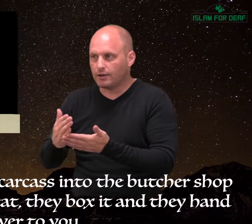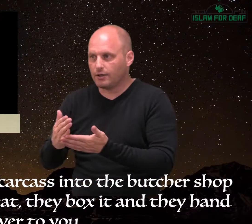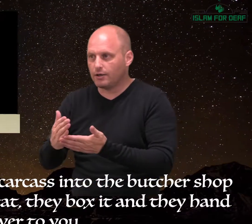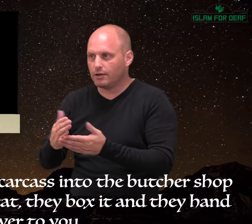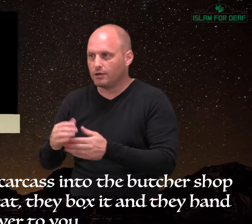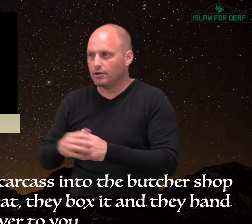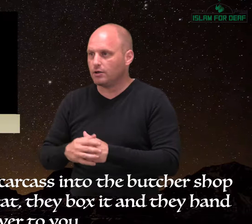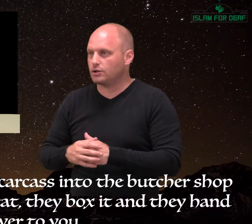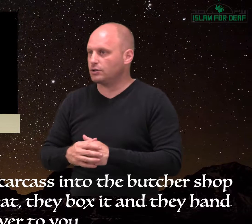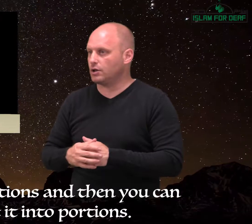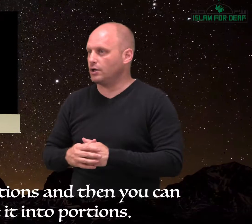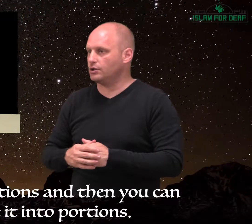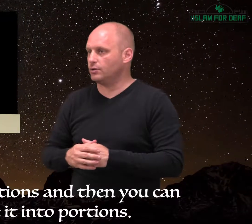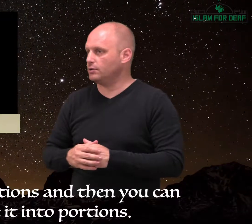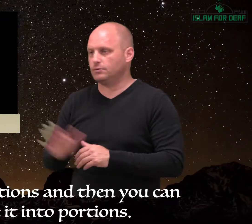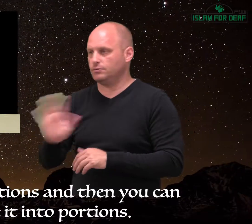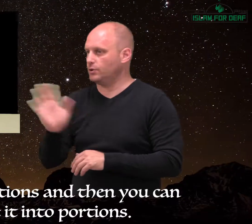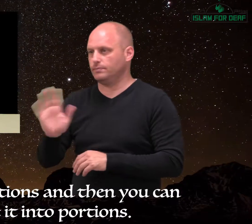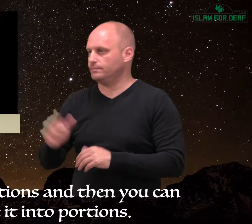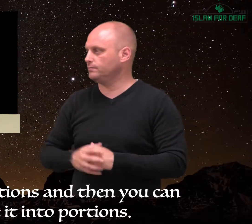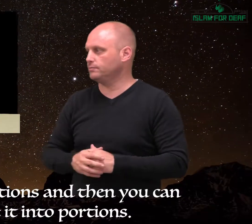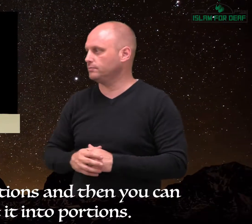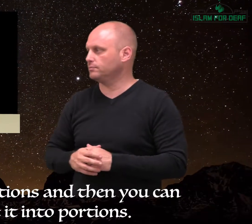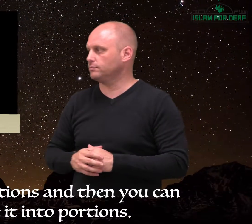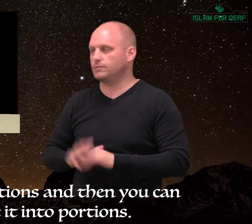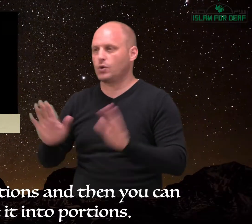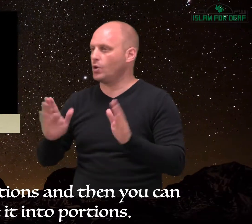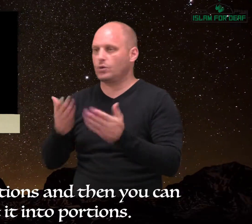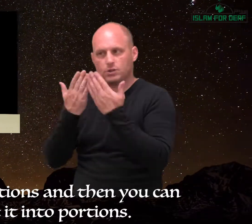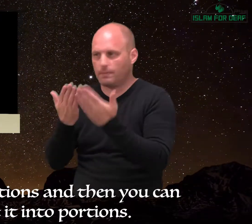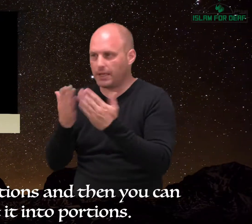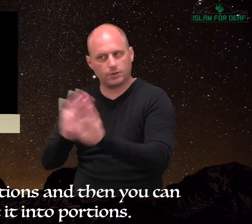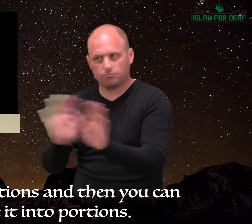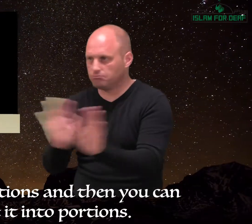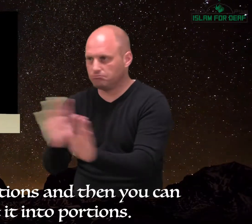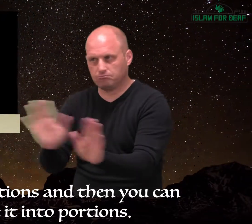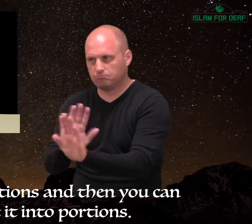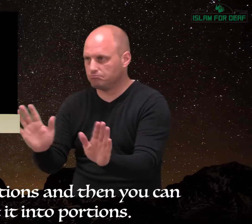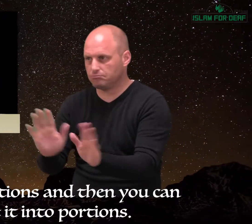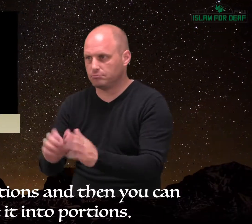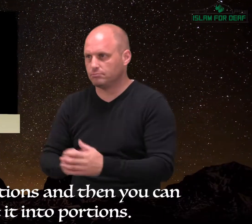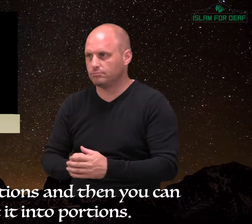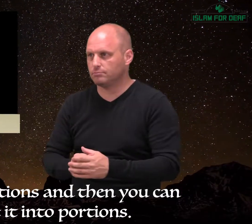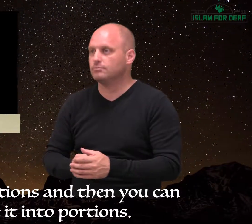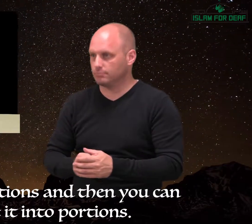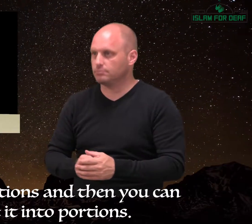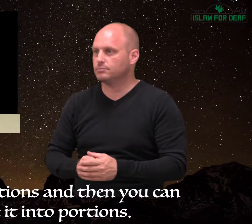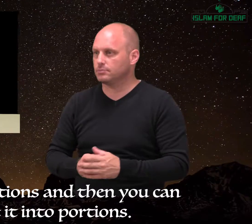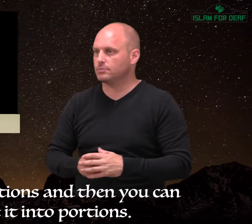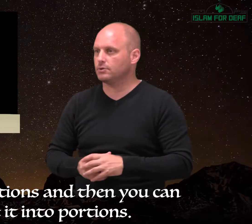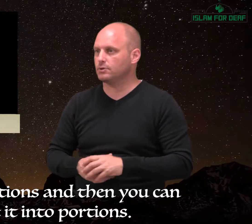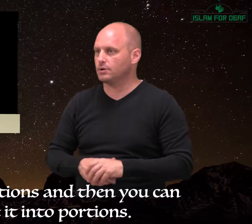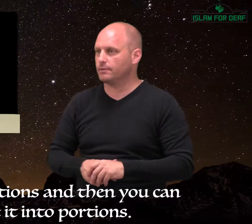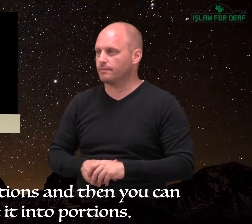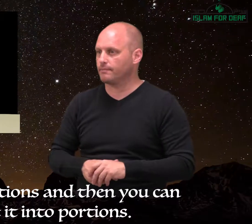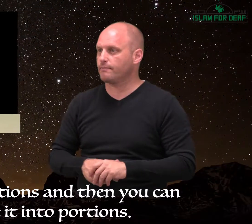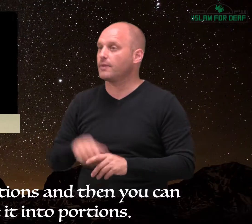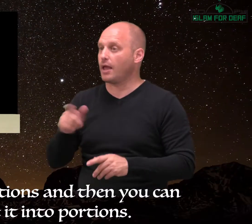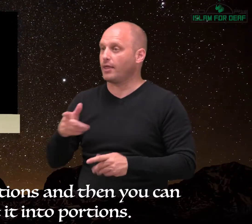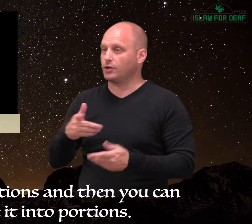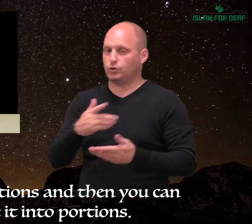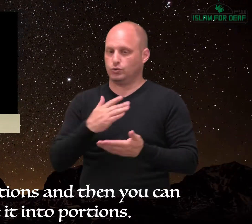And now, no, no, no, no, no, no, supplication, no special supplication, no, nothing.